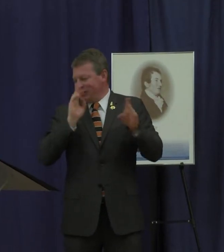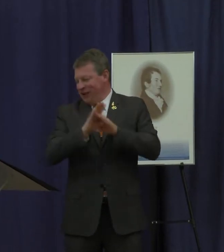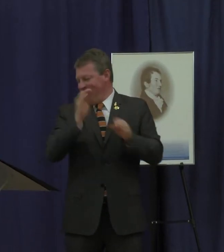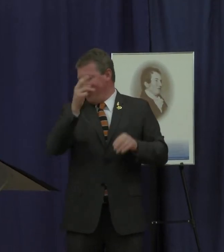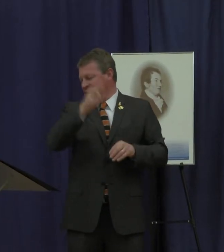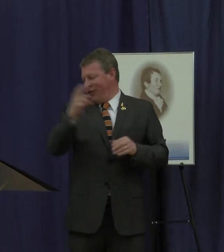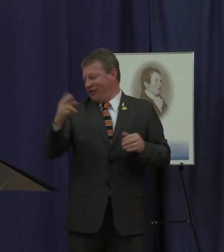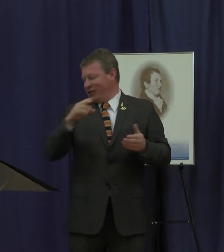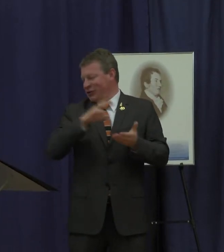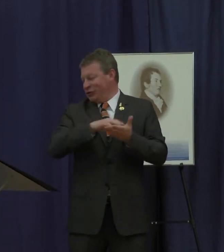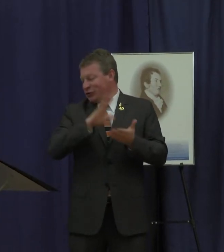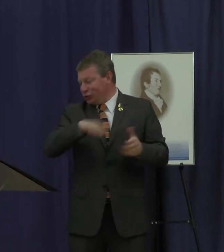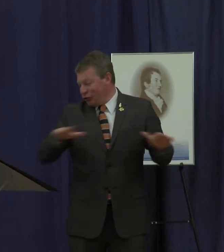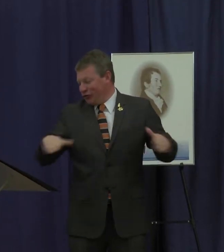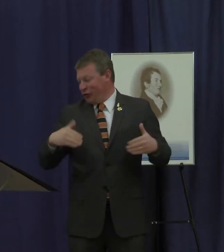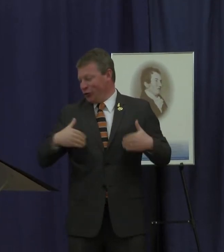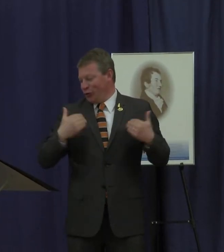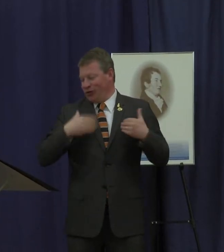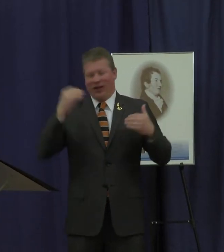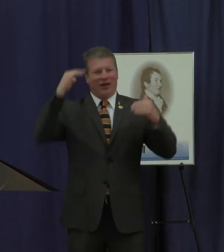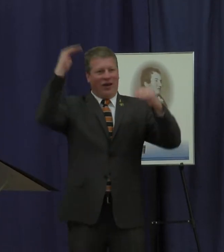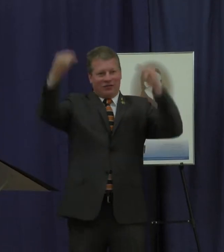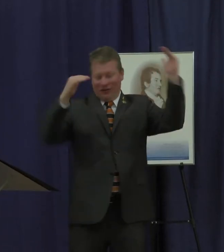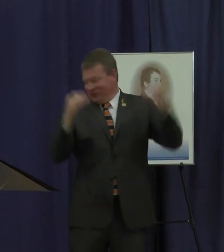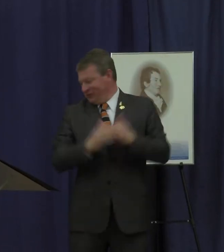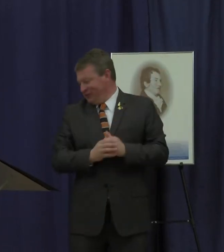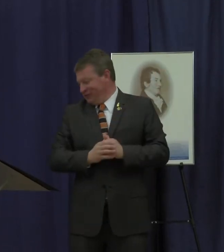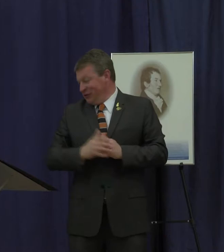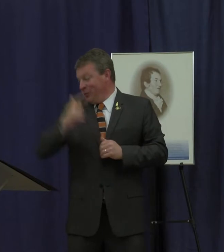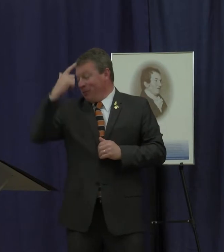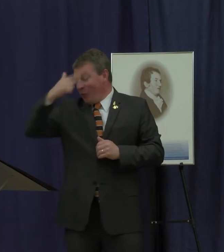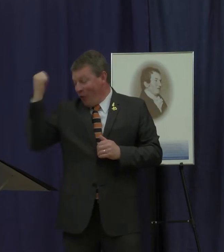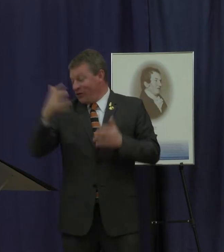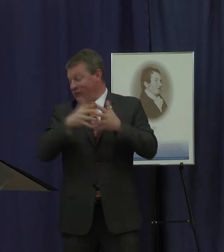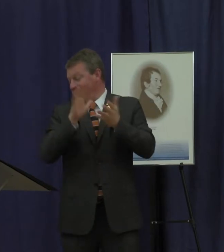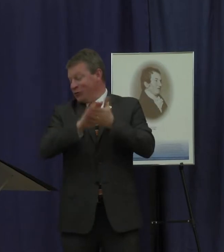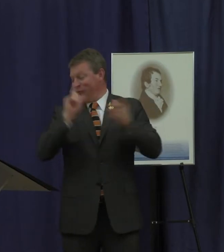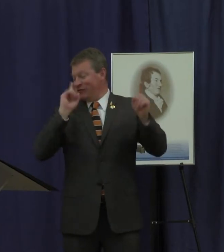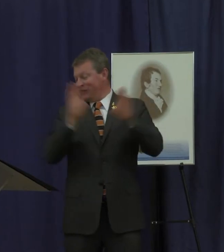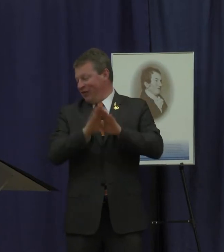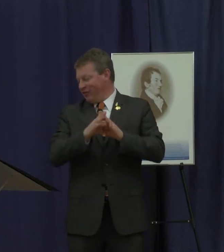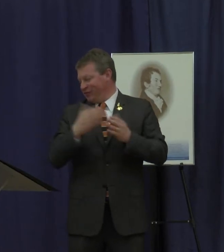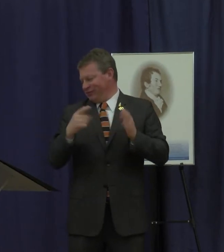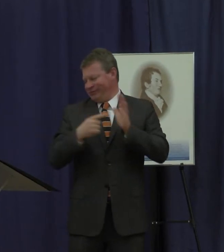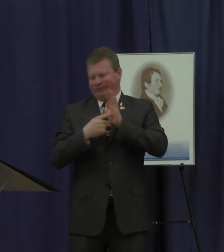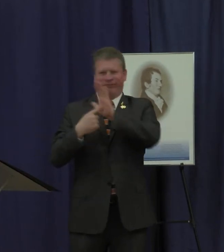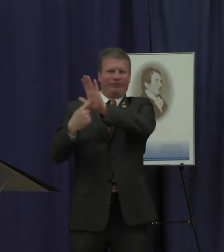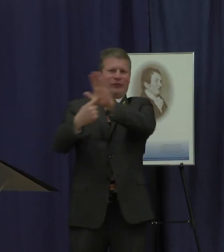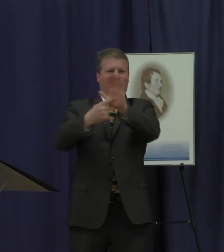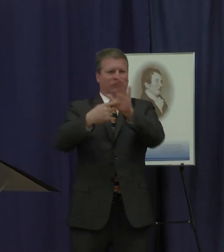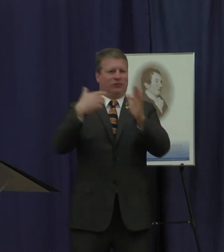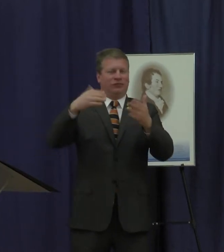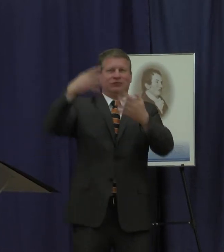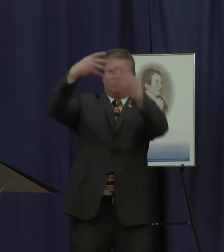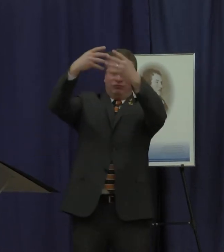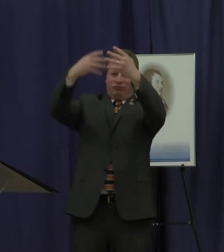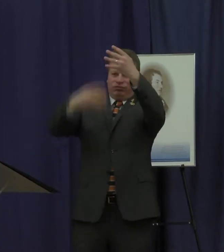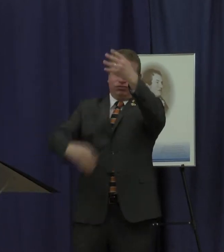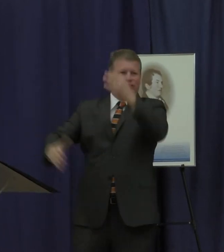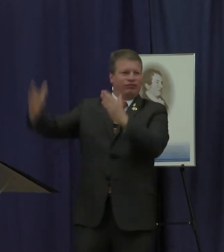to deaf and hard of hearing children, youth, and adults. And whereas the American School for the Deaf